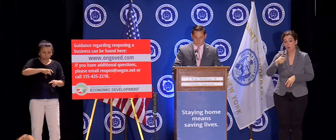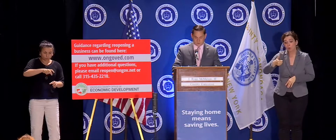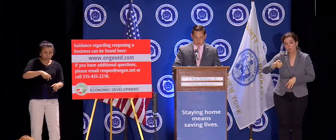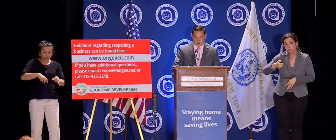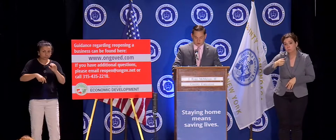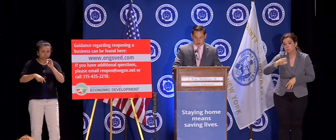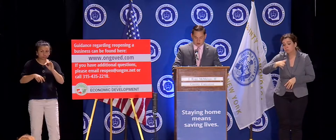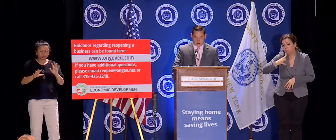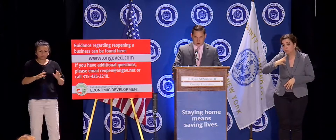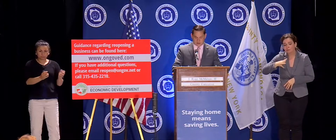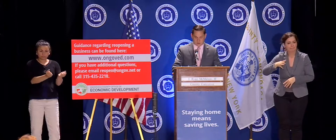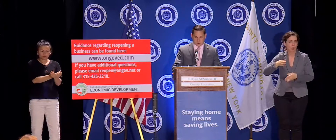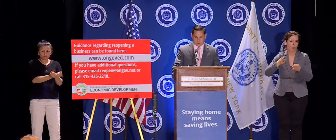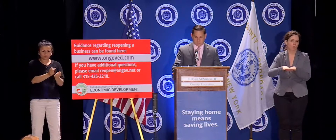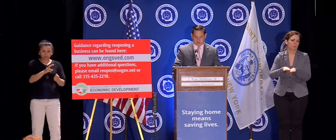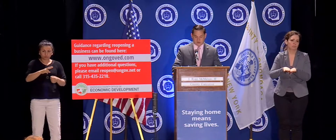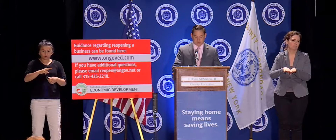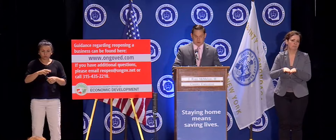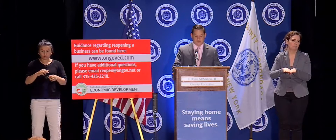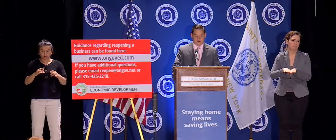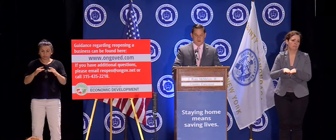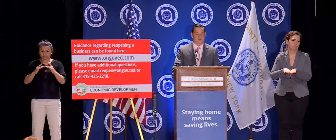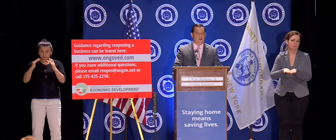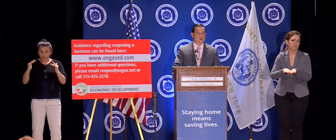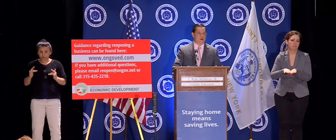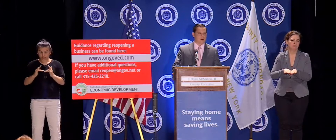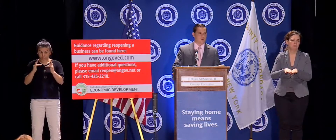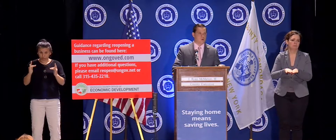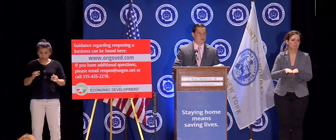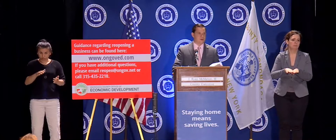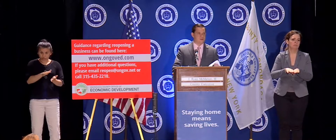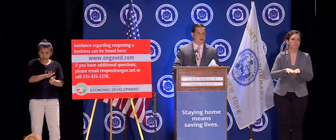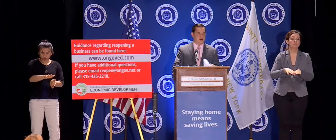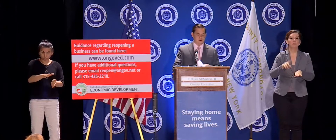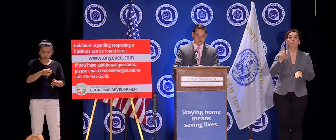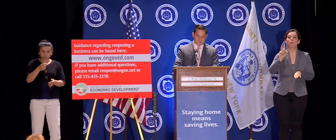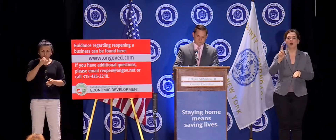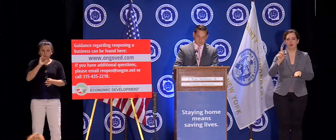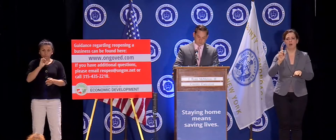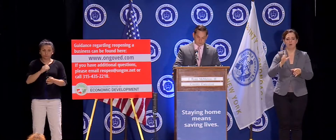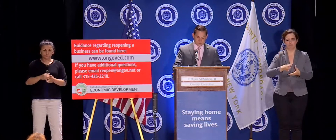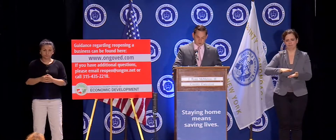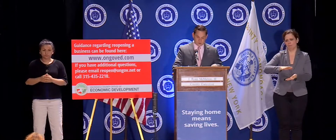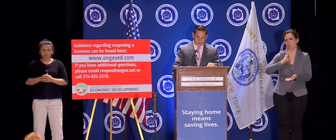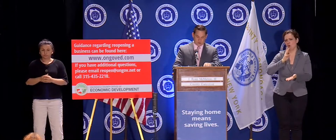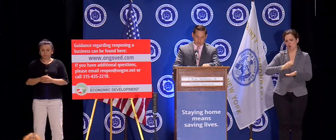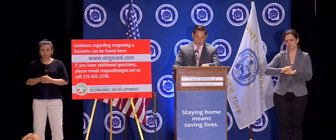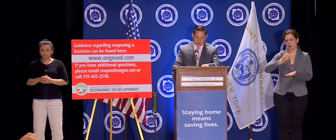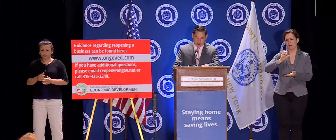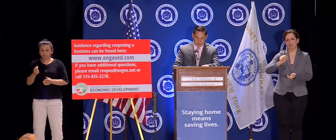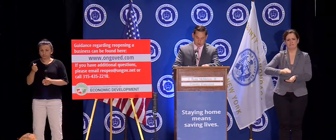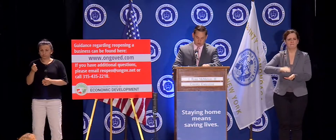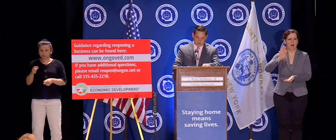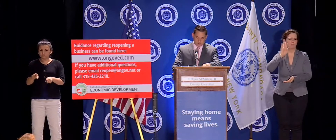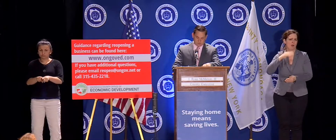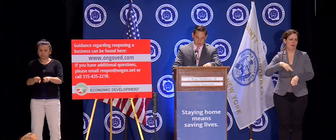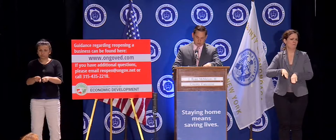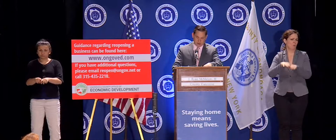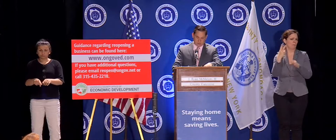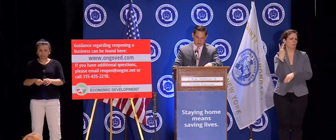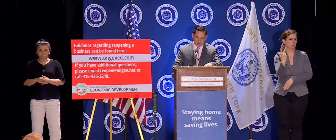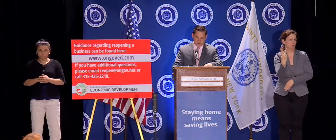available, and the regular admission prices will be the standard. Related to our